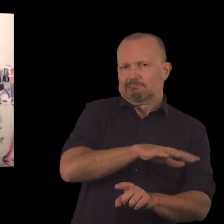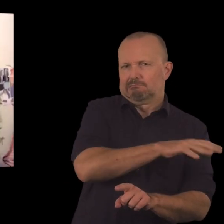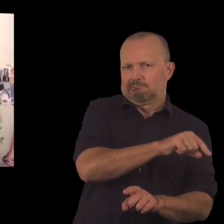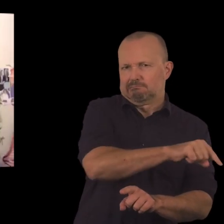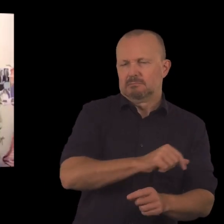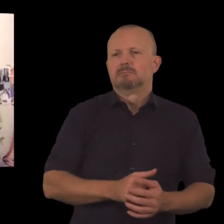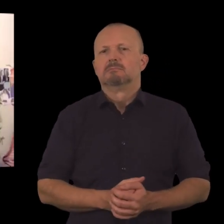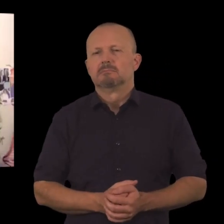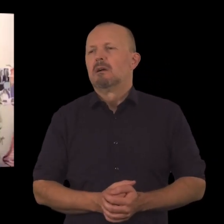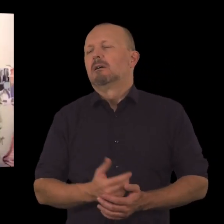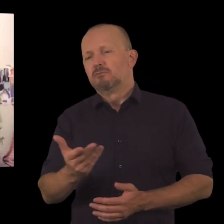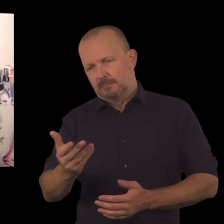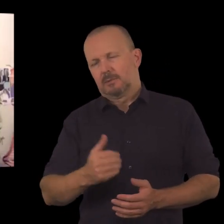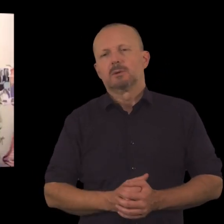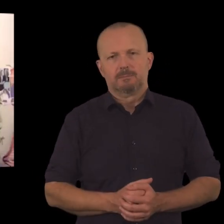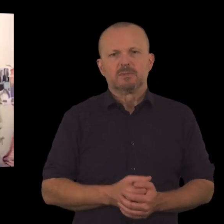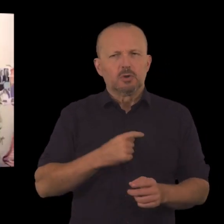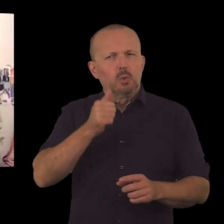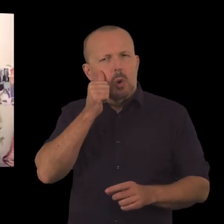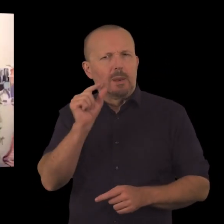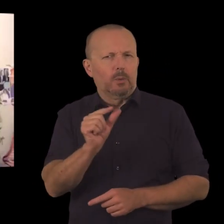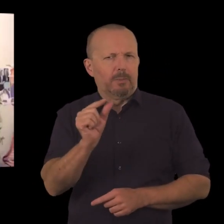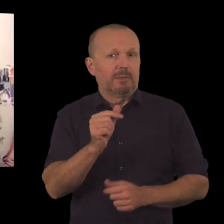detoured more to